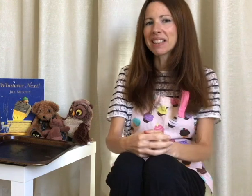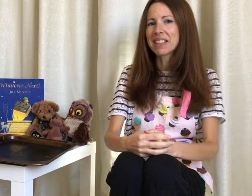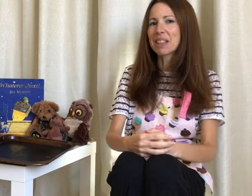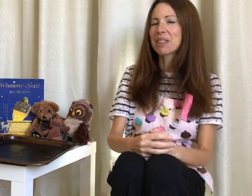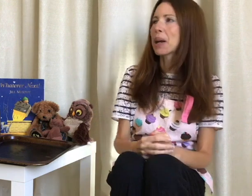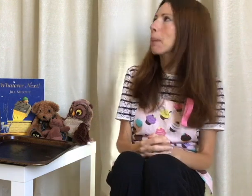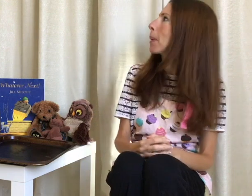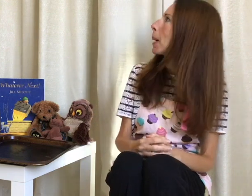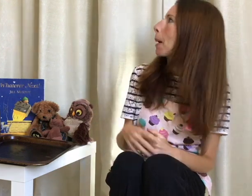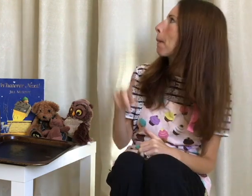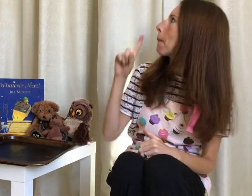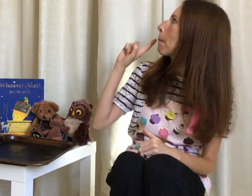do some